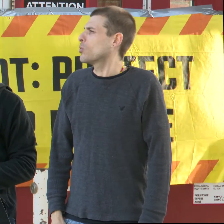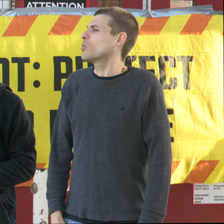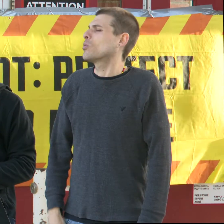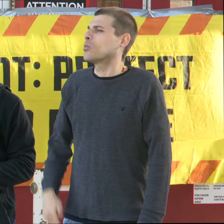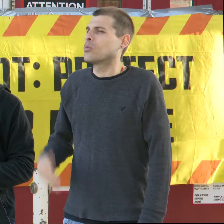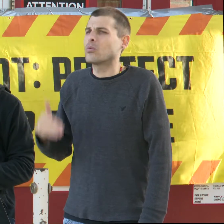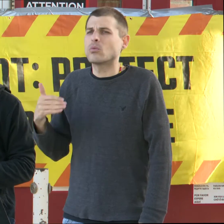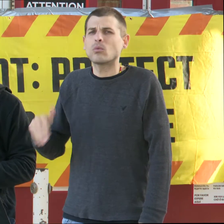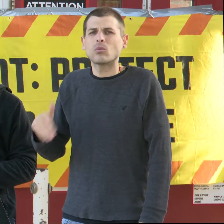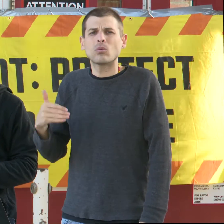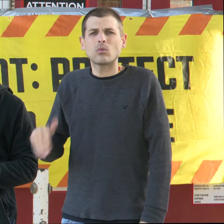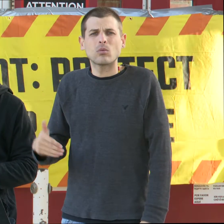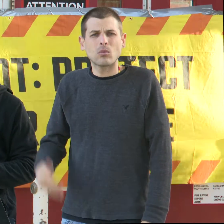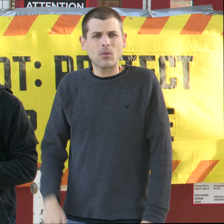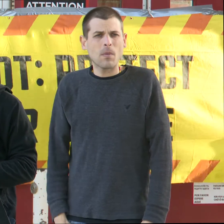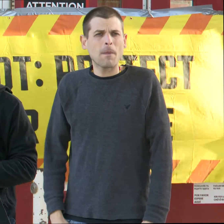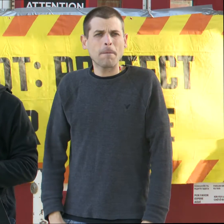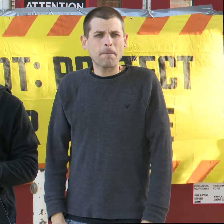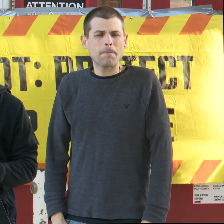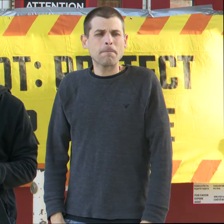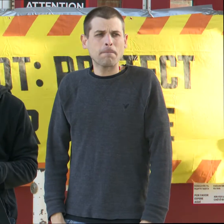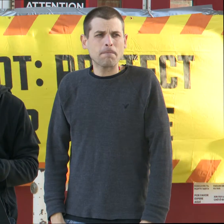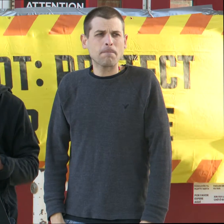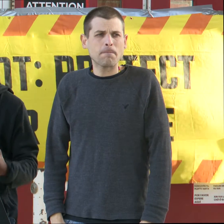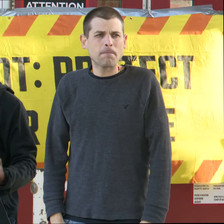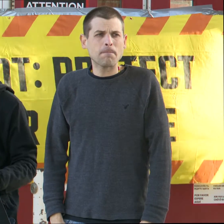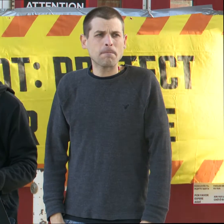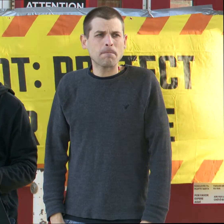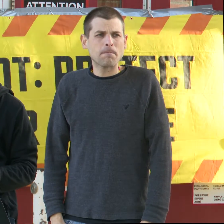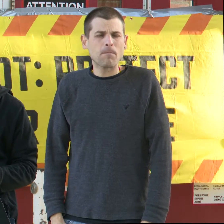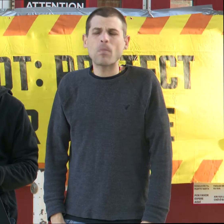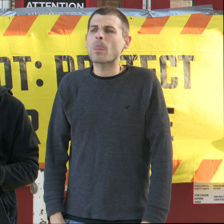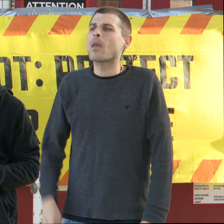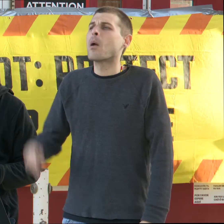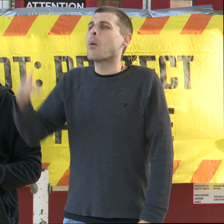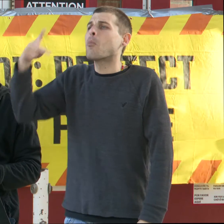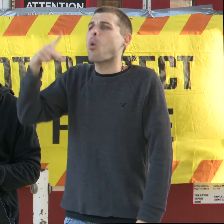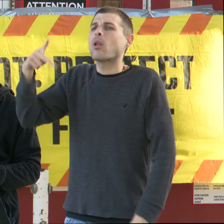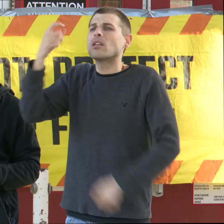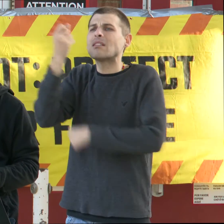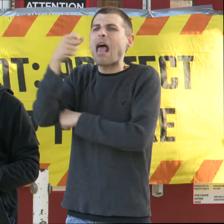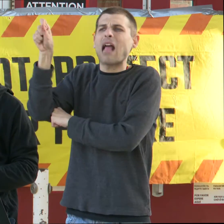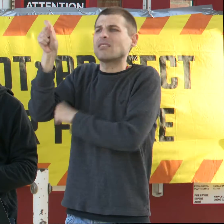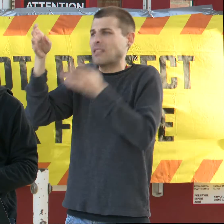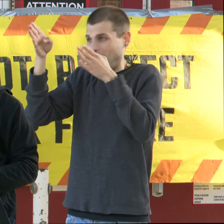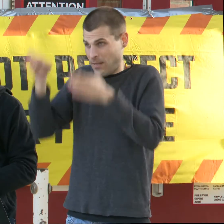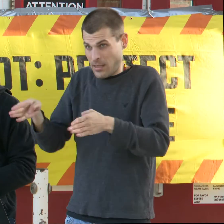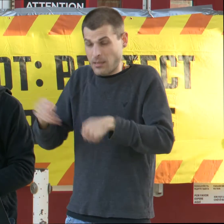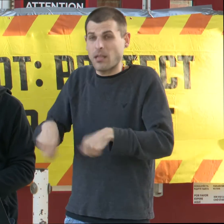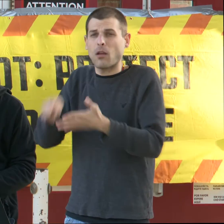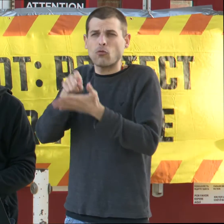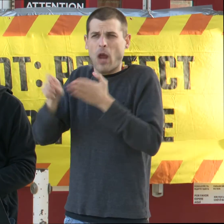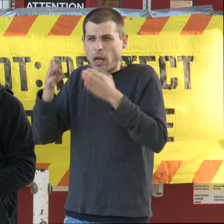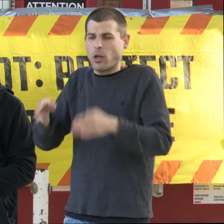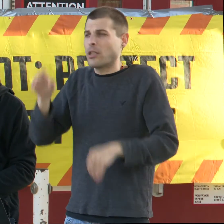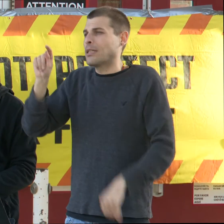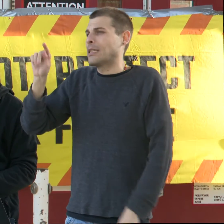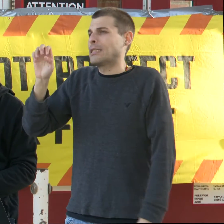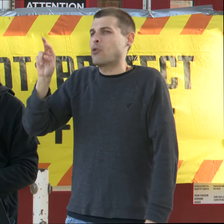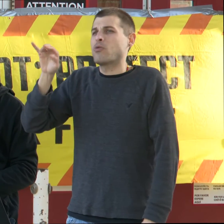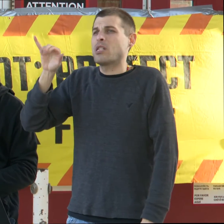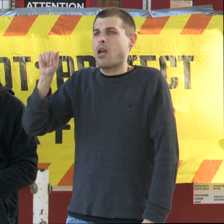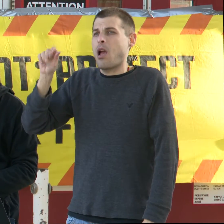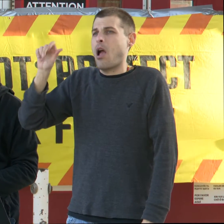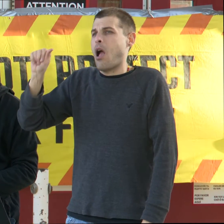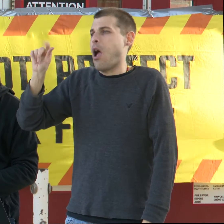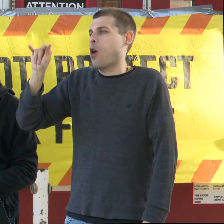There's a quote from Portland activists and writer Tria Autry. She says,